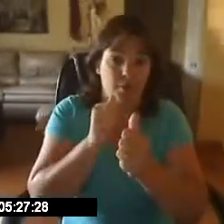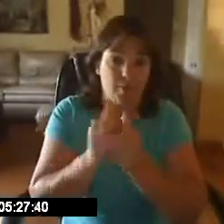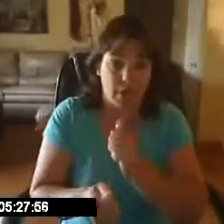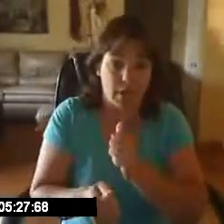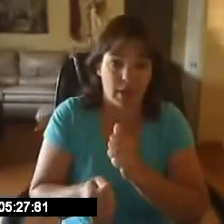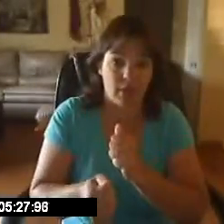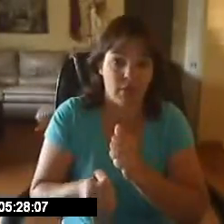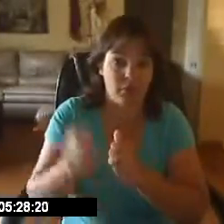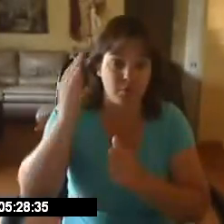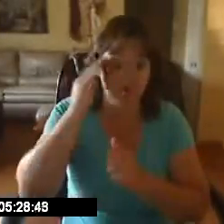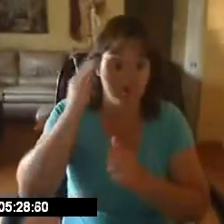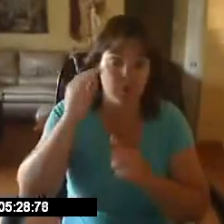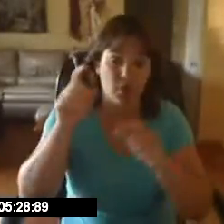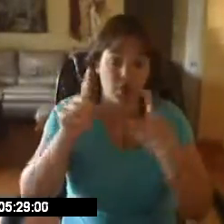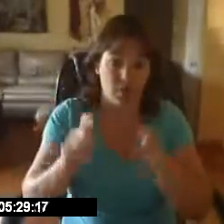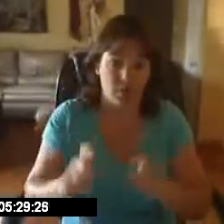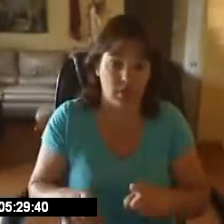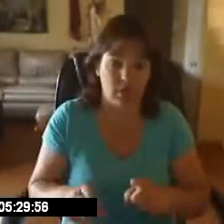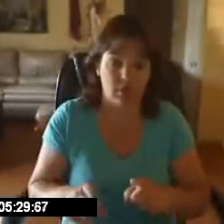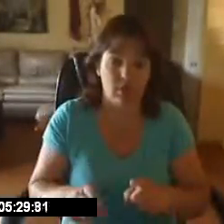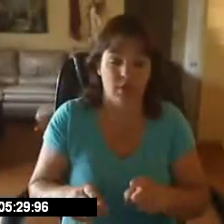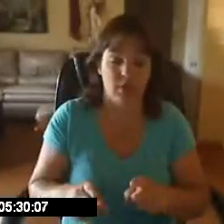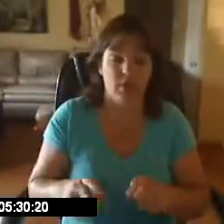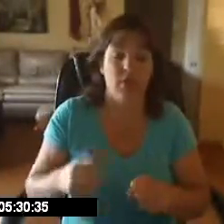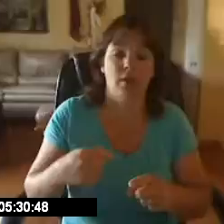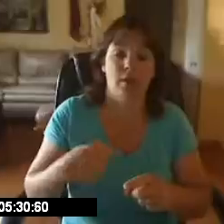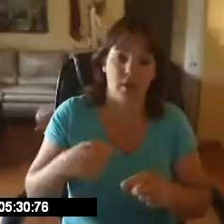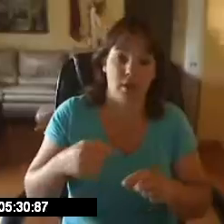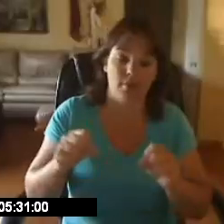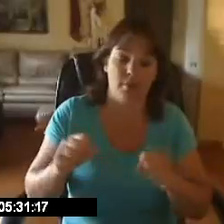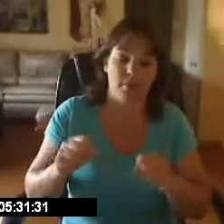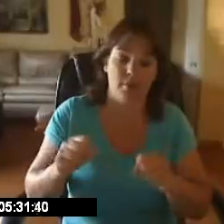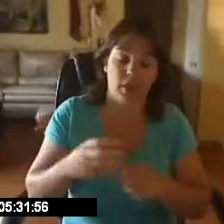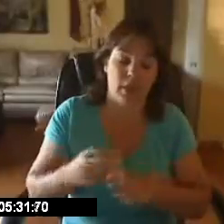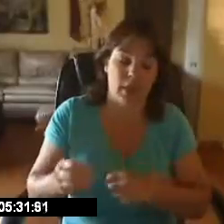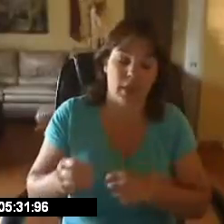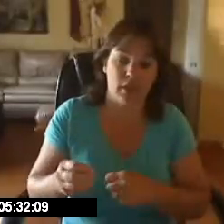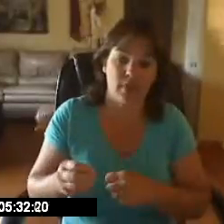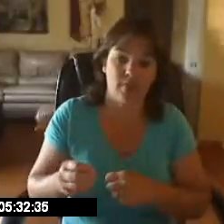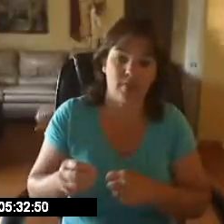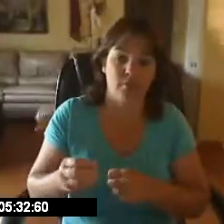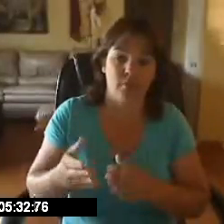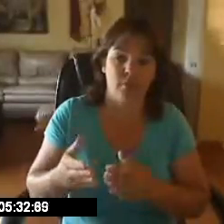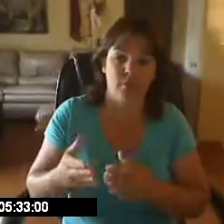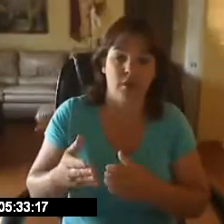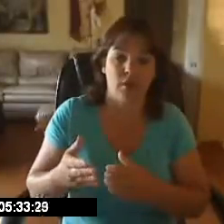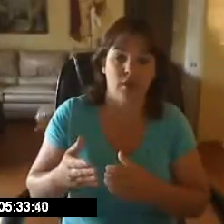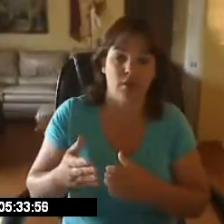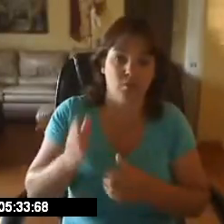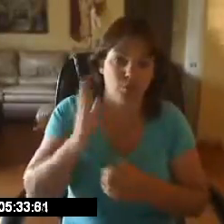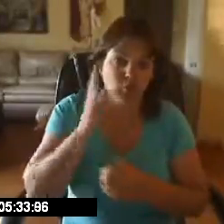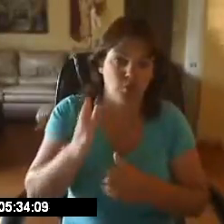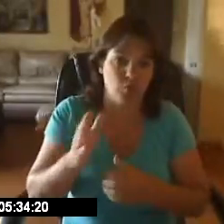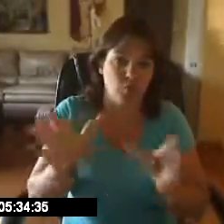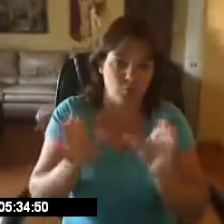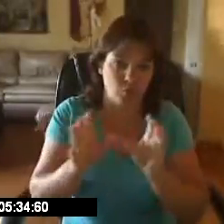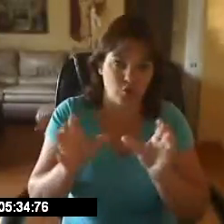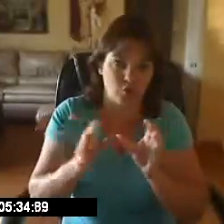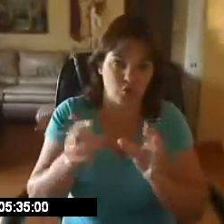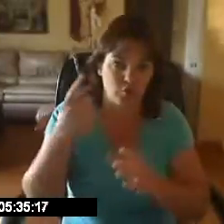for certification. The certifications that are presently offered, there are three, I'm going to call them levels